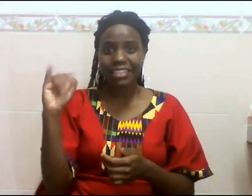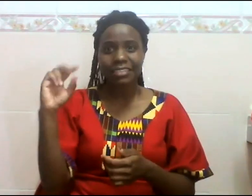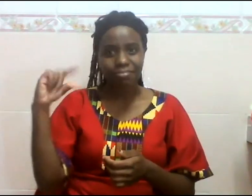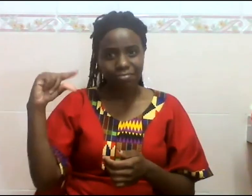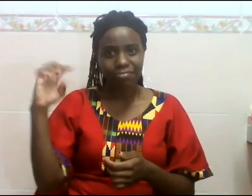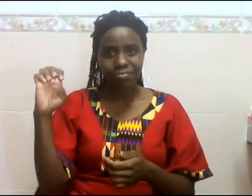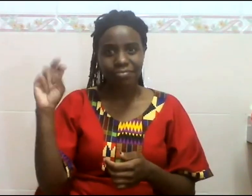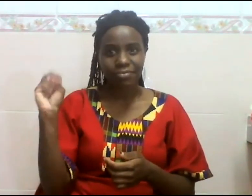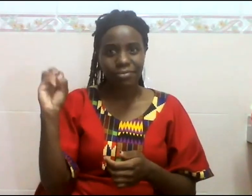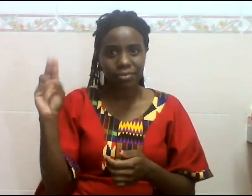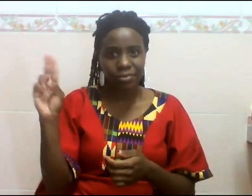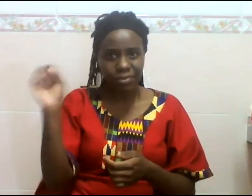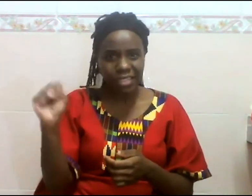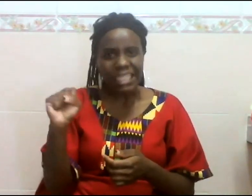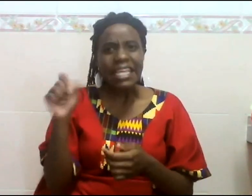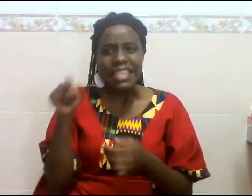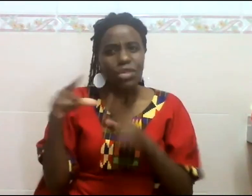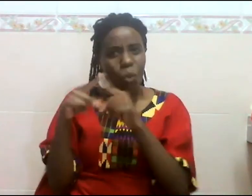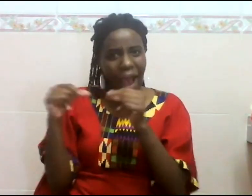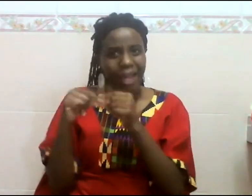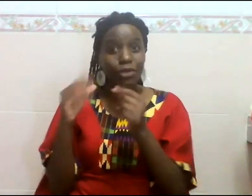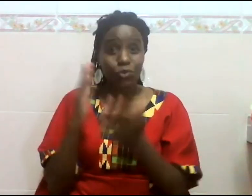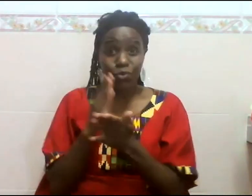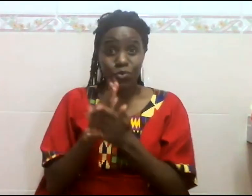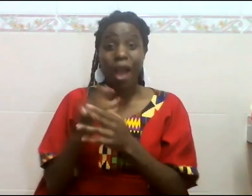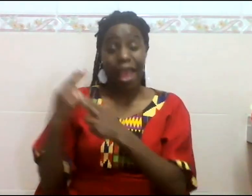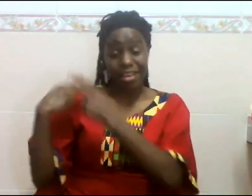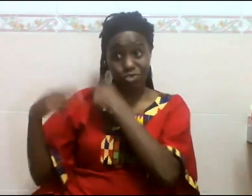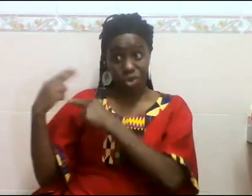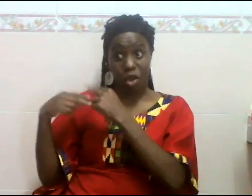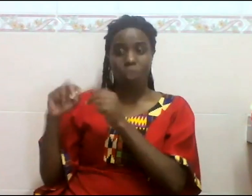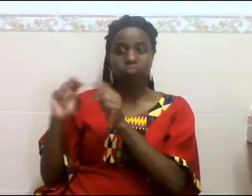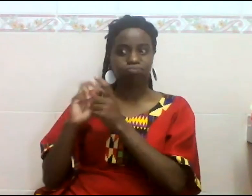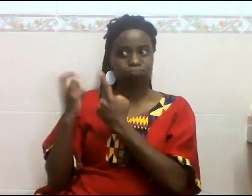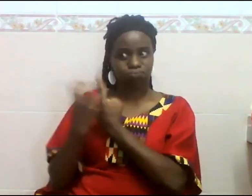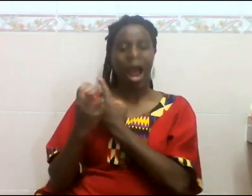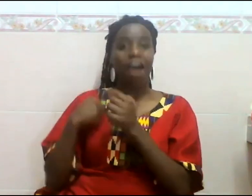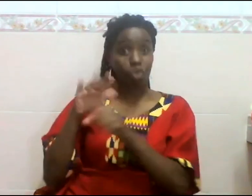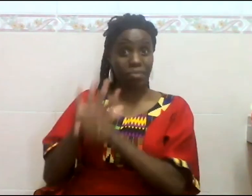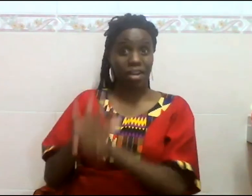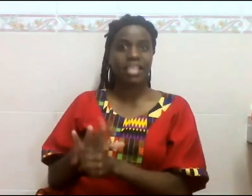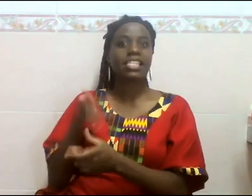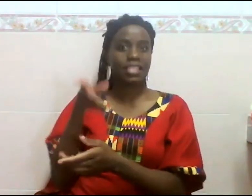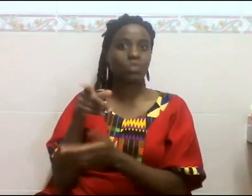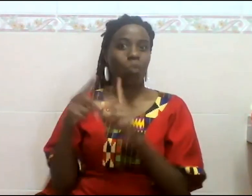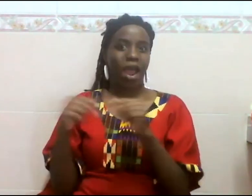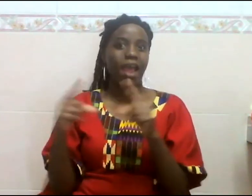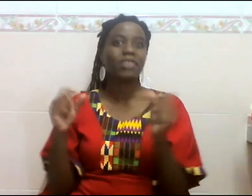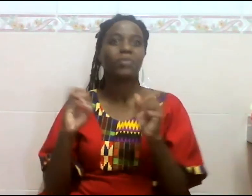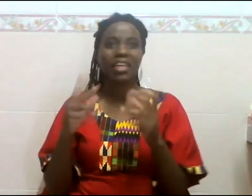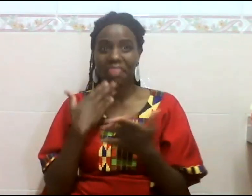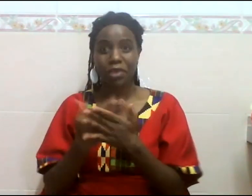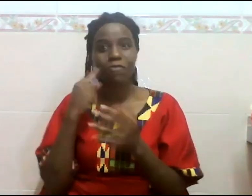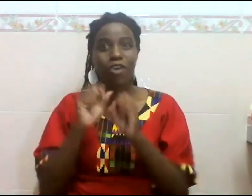and especially when it comes with historical baggage, which is the case here for sure. Thanks for clarifying